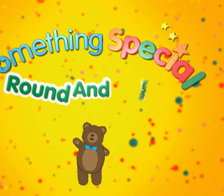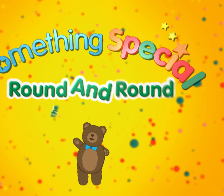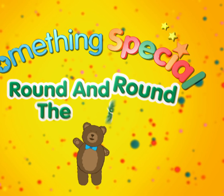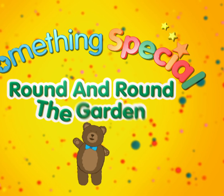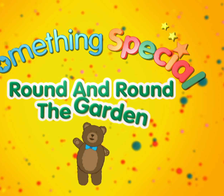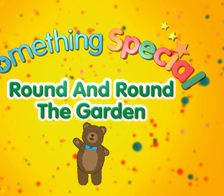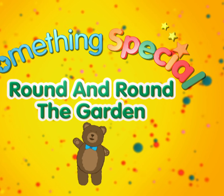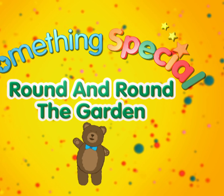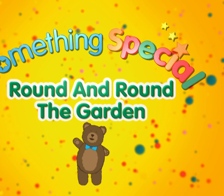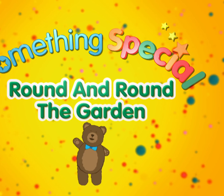Round and round the garden.